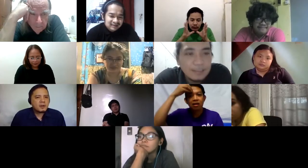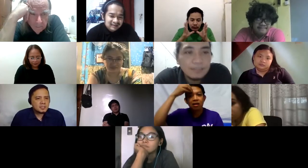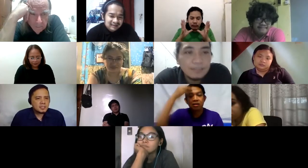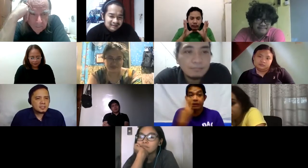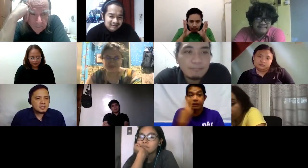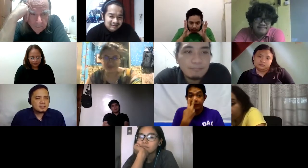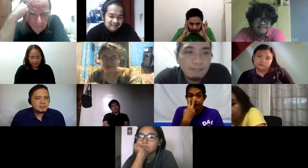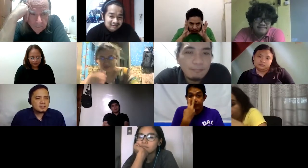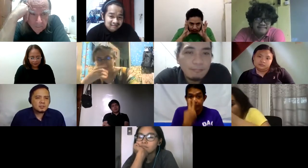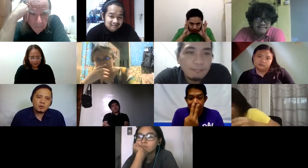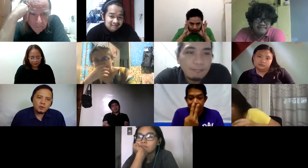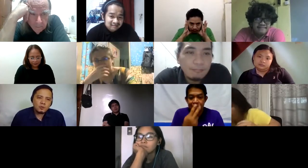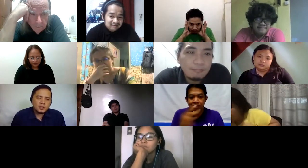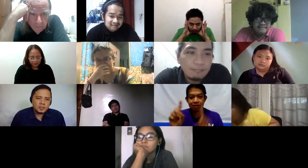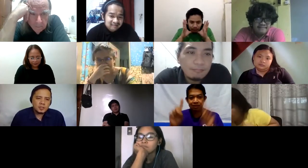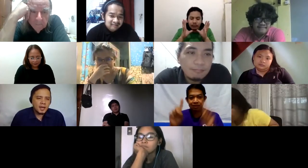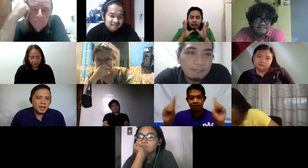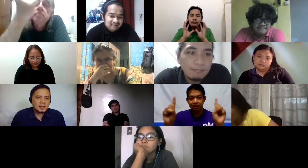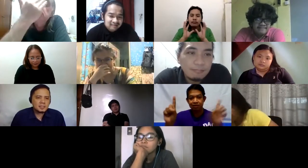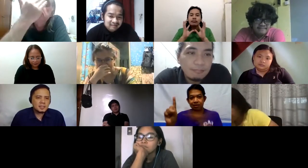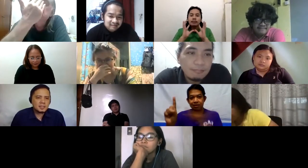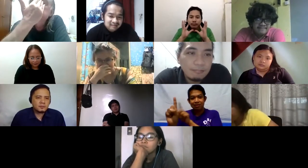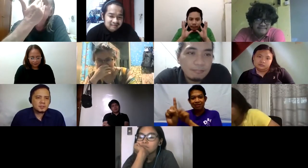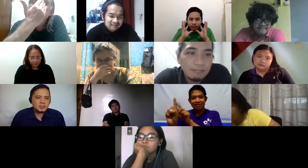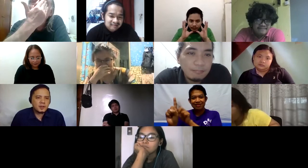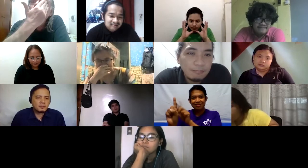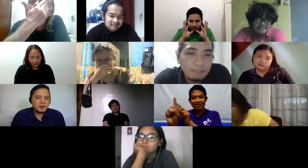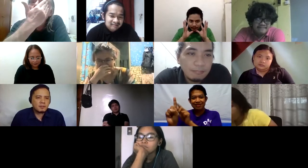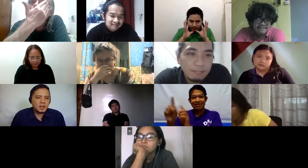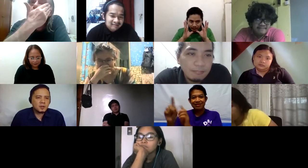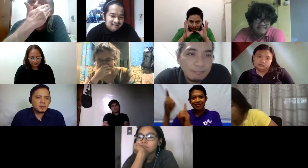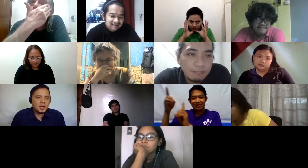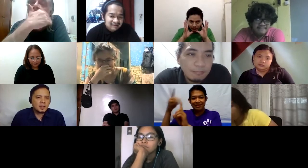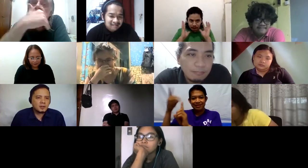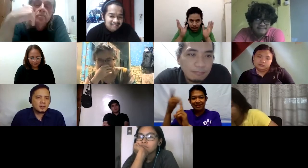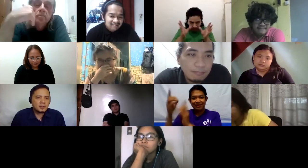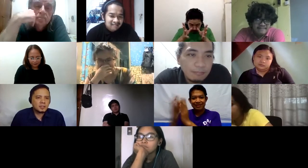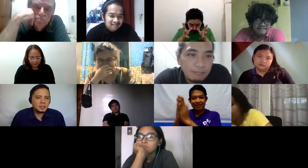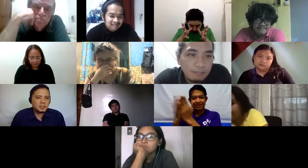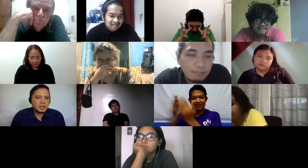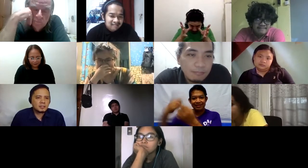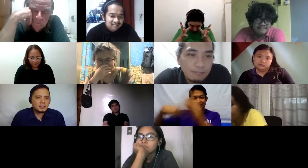references. So that in itself was very, very valuable. I learned that